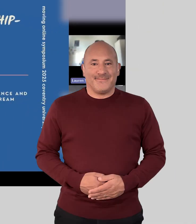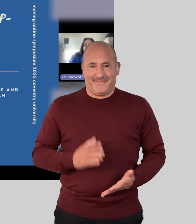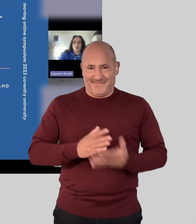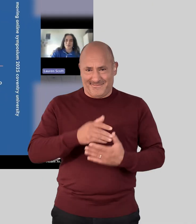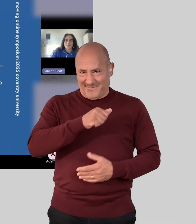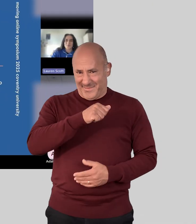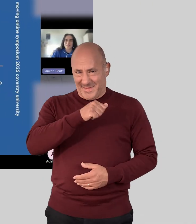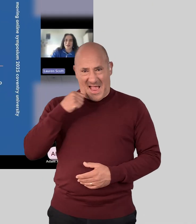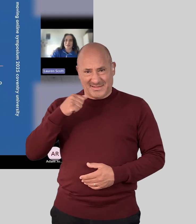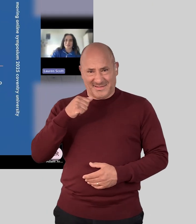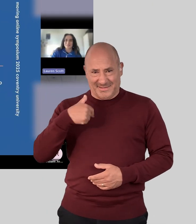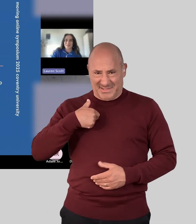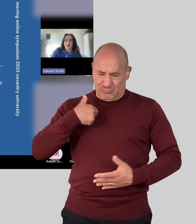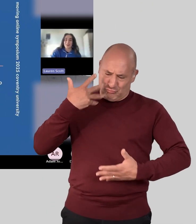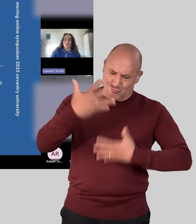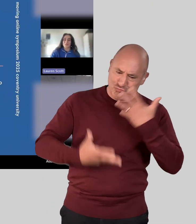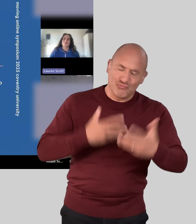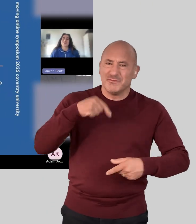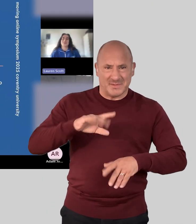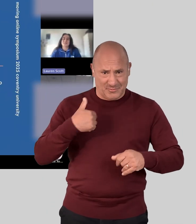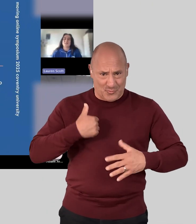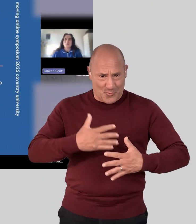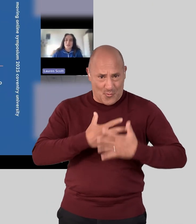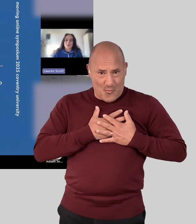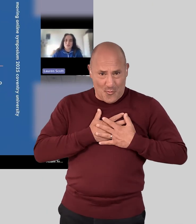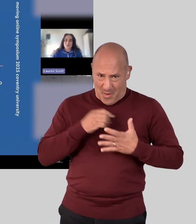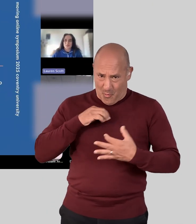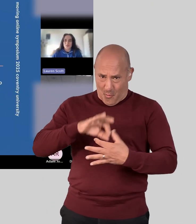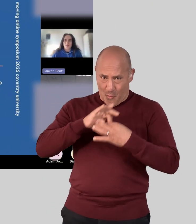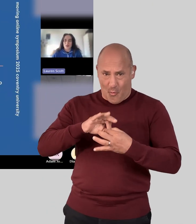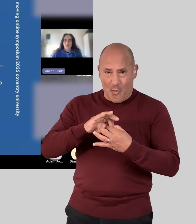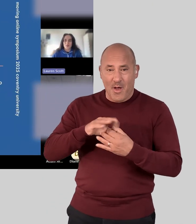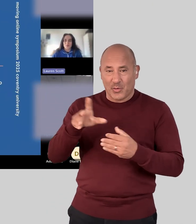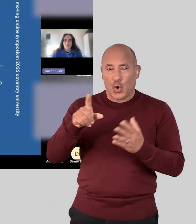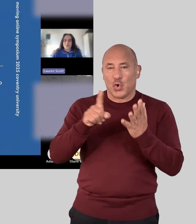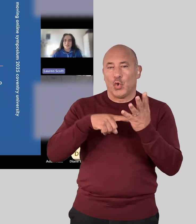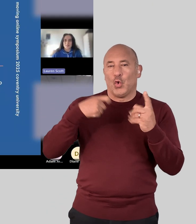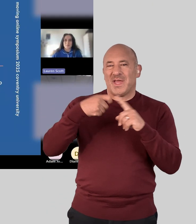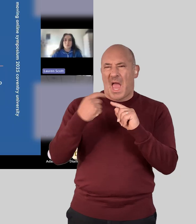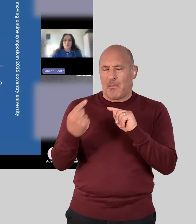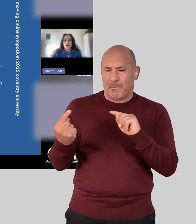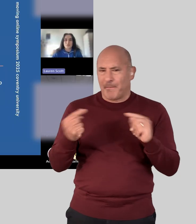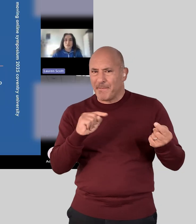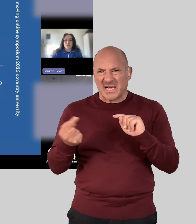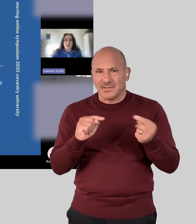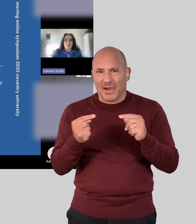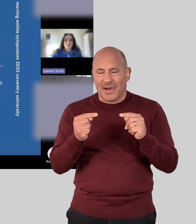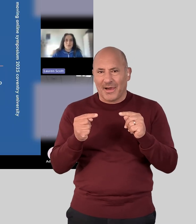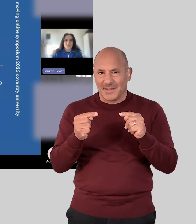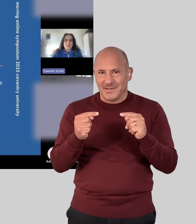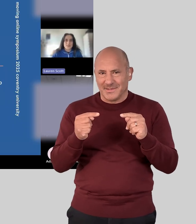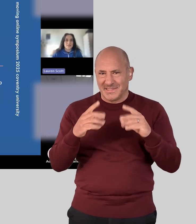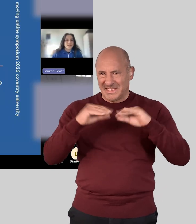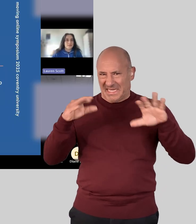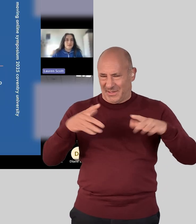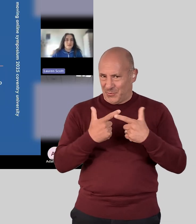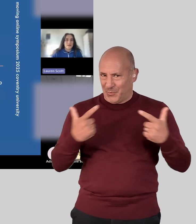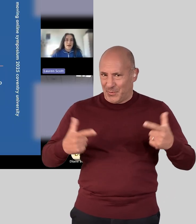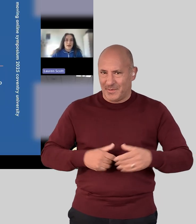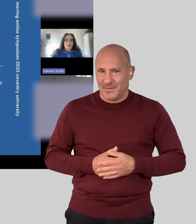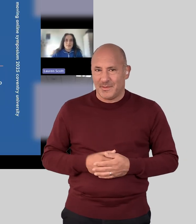it's nice to be talking about something that I love and I'm engaged with quite a lot, which is the UK battle